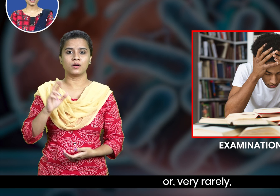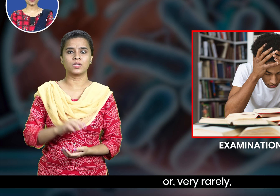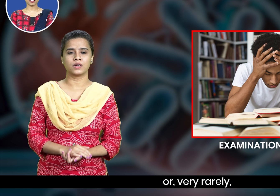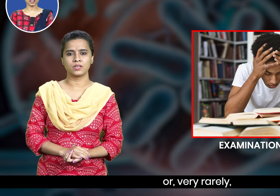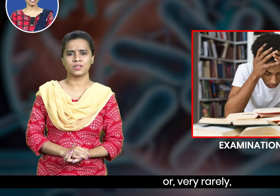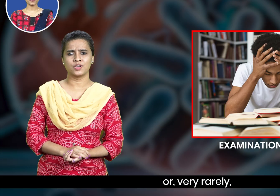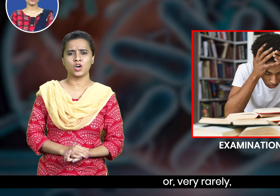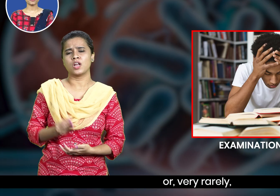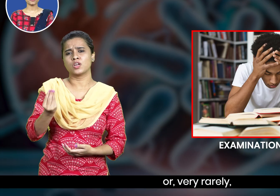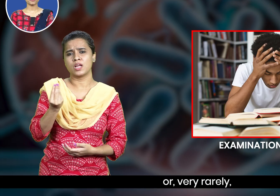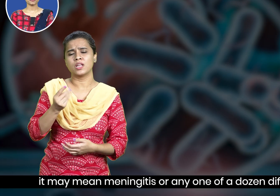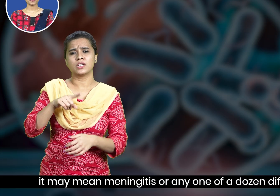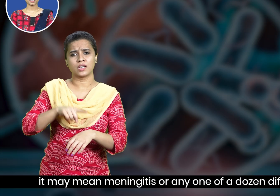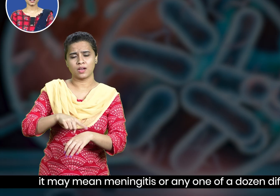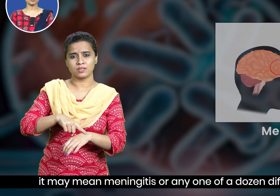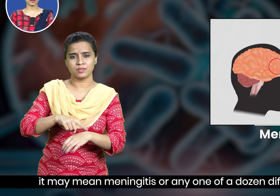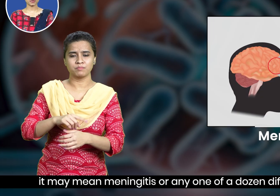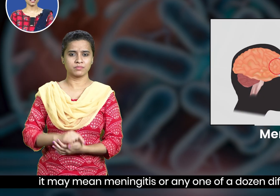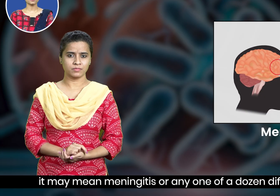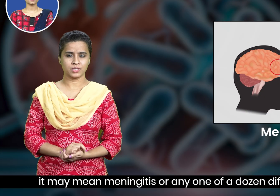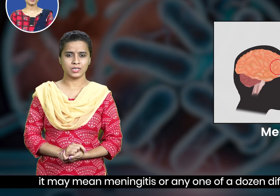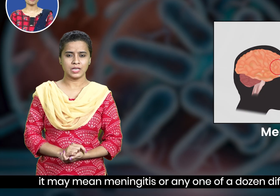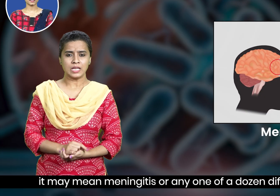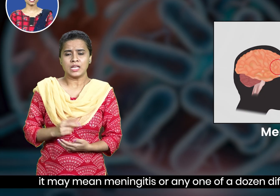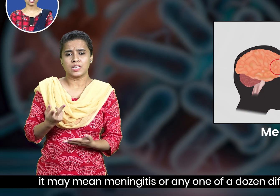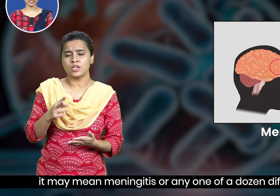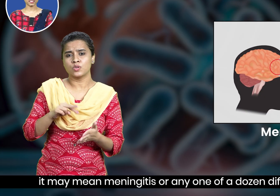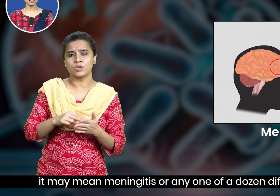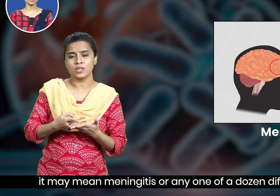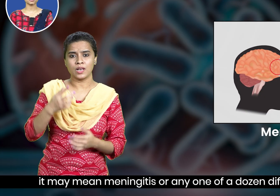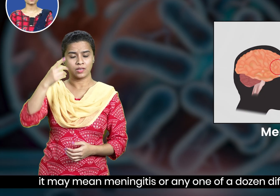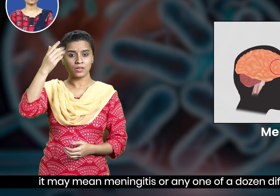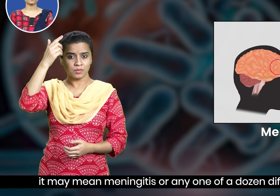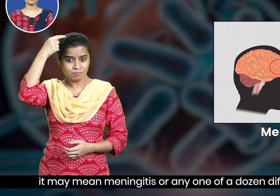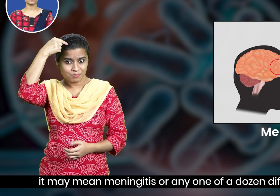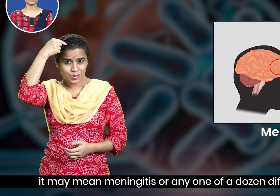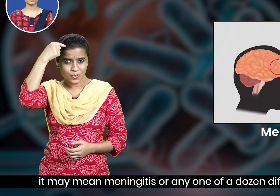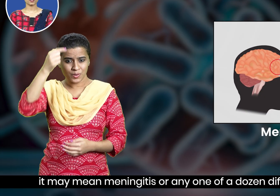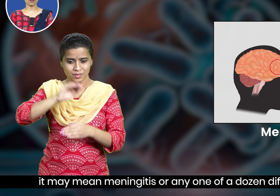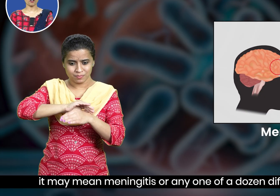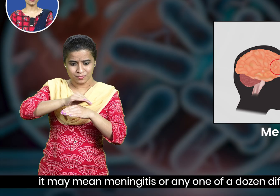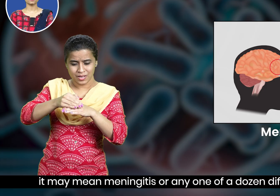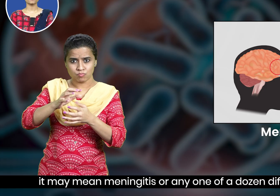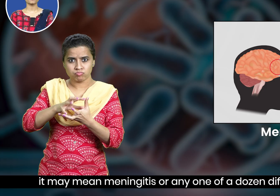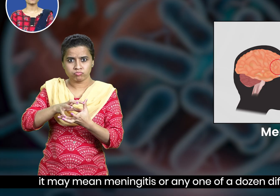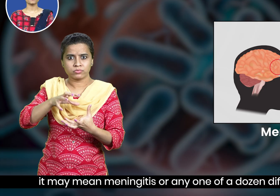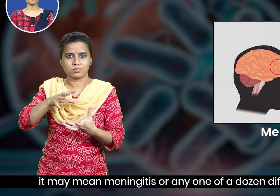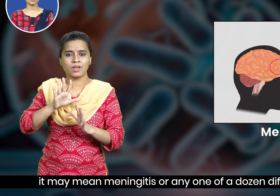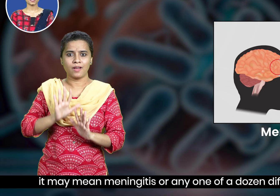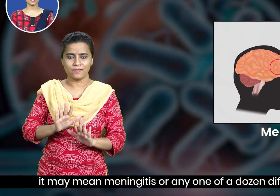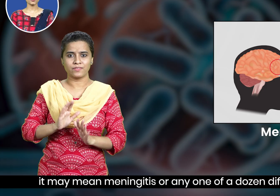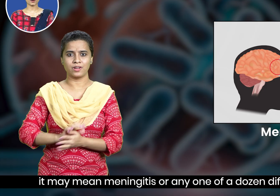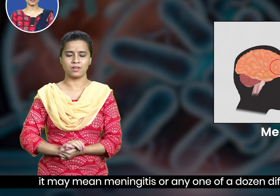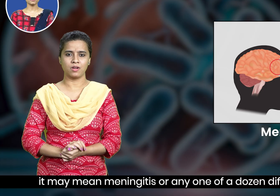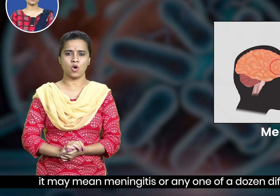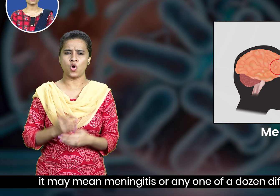very rarely it may mean meningitis or